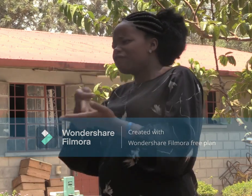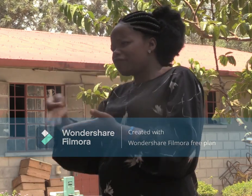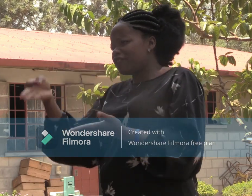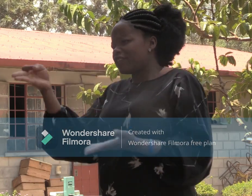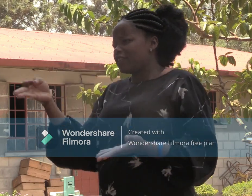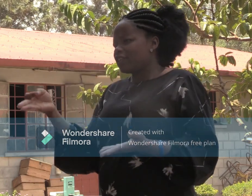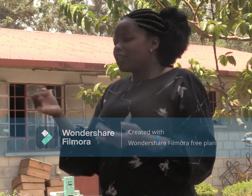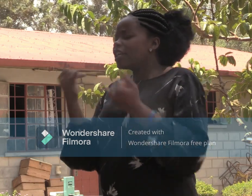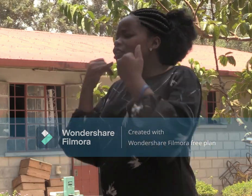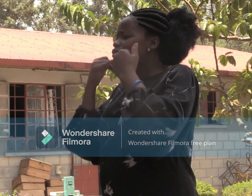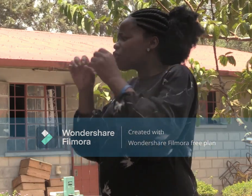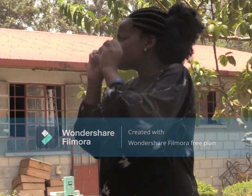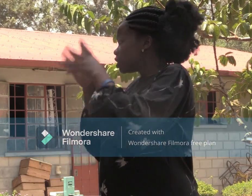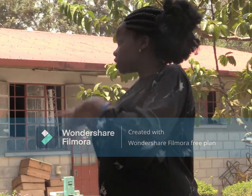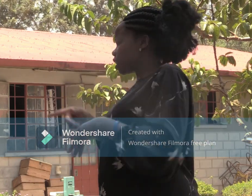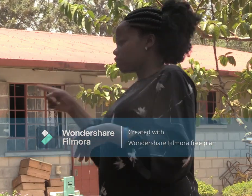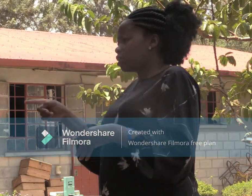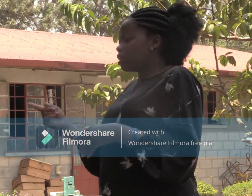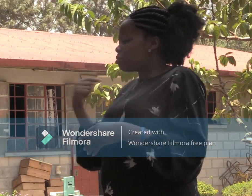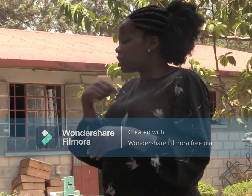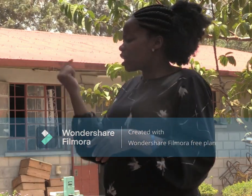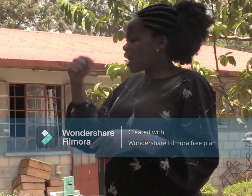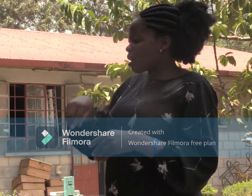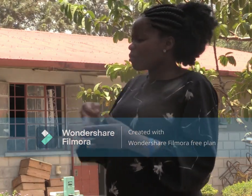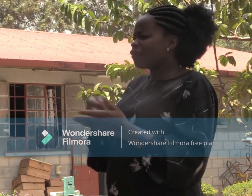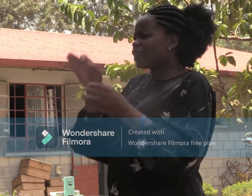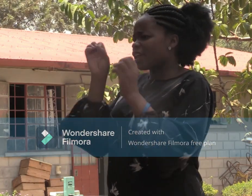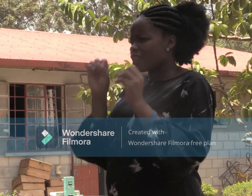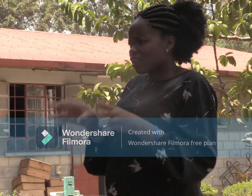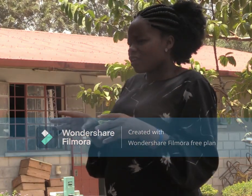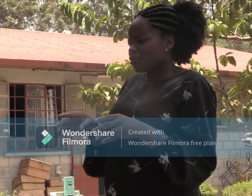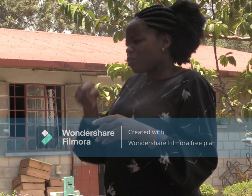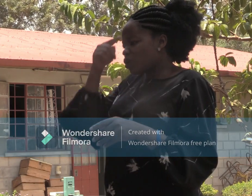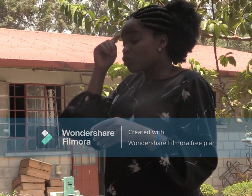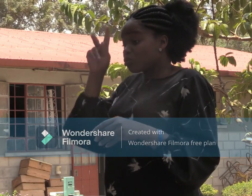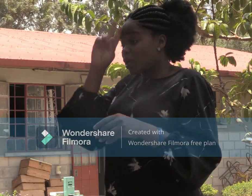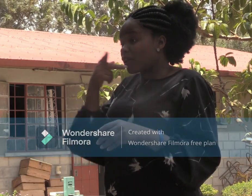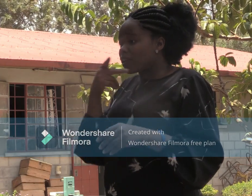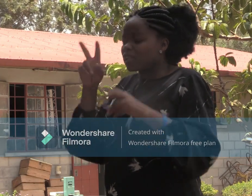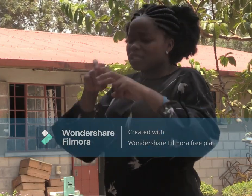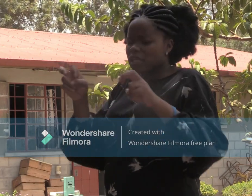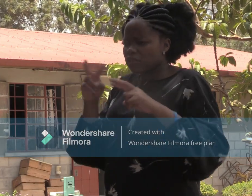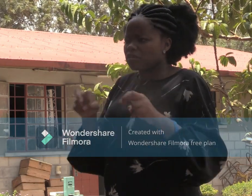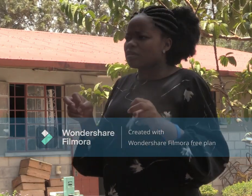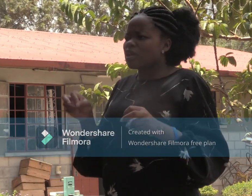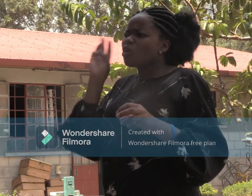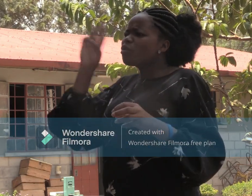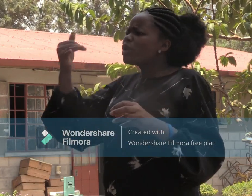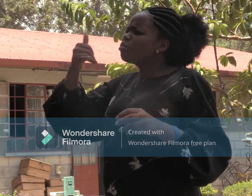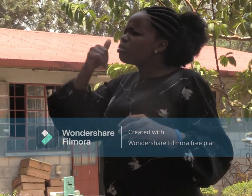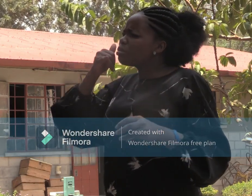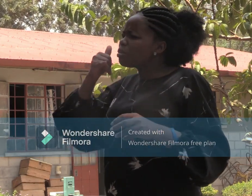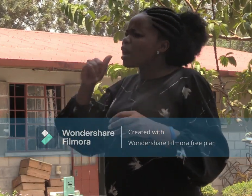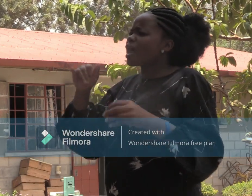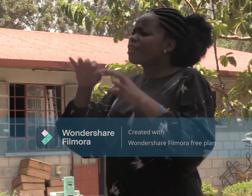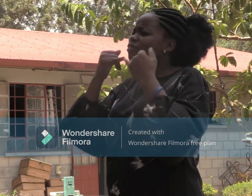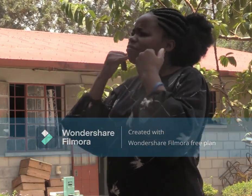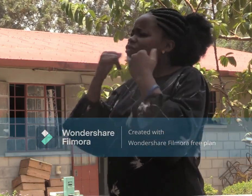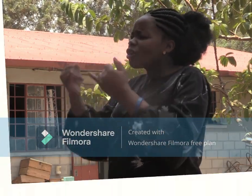interpreting in various organizations. We have our trainers who have joined county employment as interpreters.